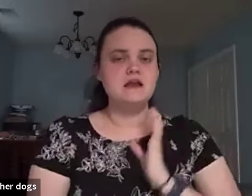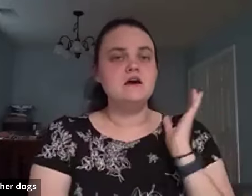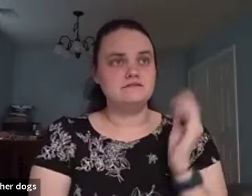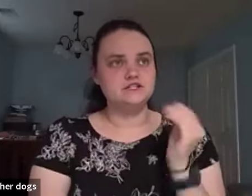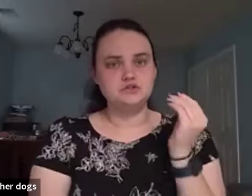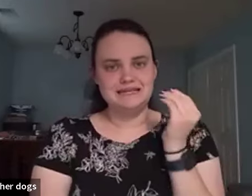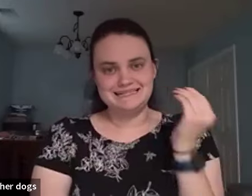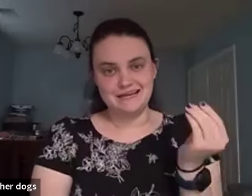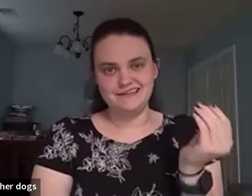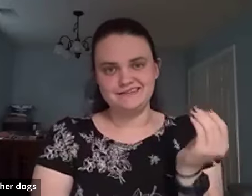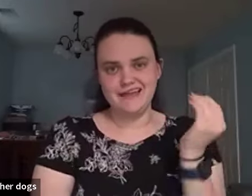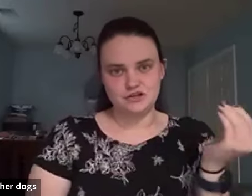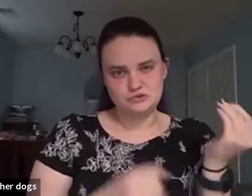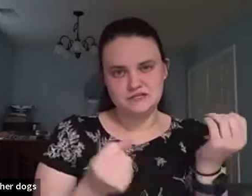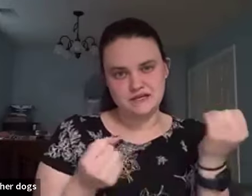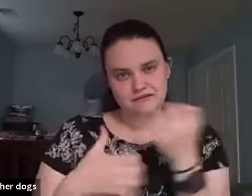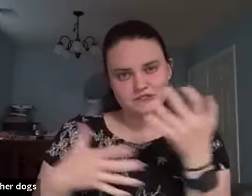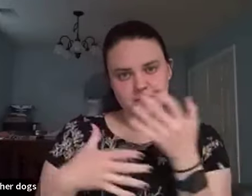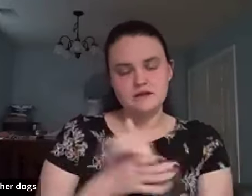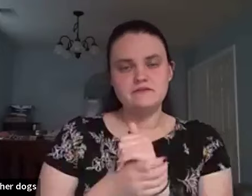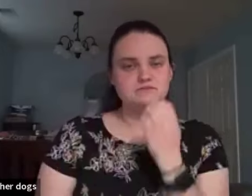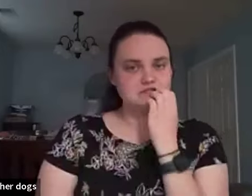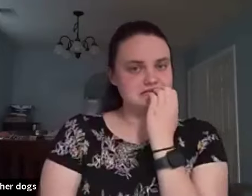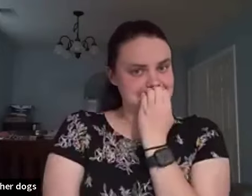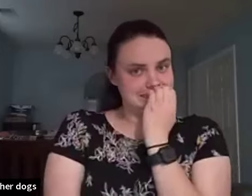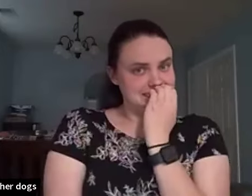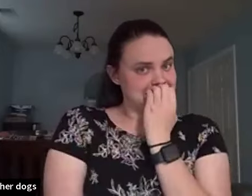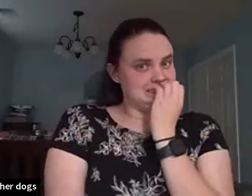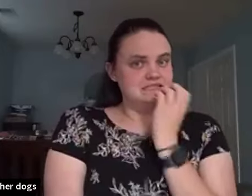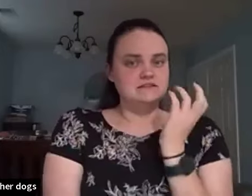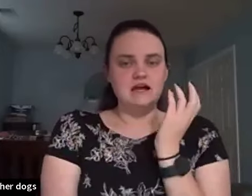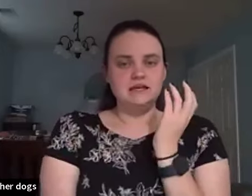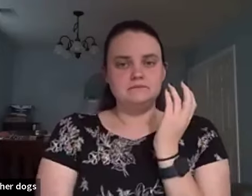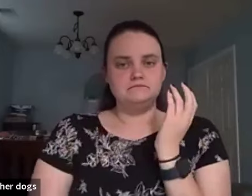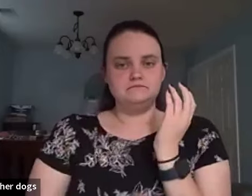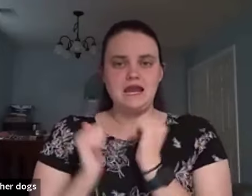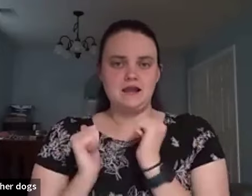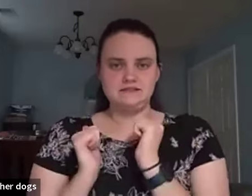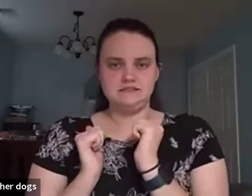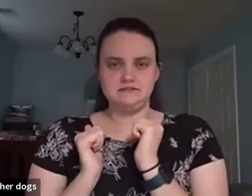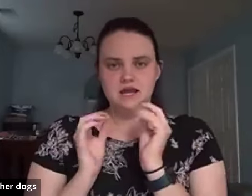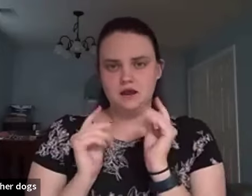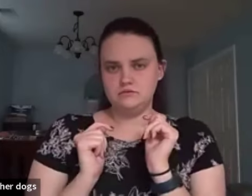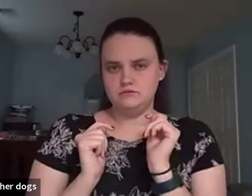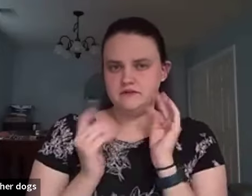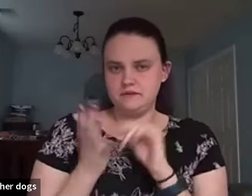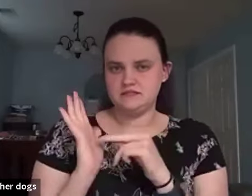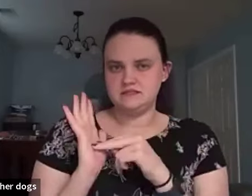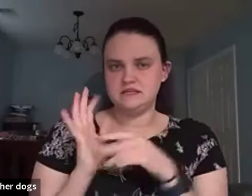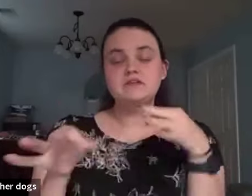that. Official like sign, like the actual signing for scary. That's more just like, like acting out, if that makes sense. Like